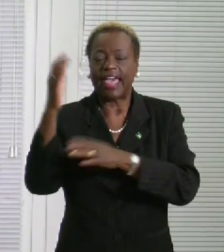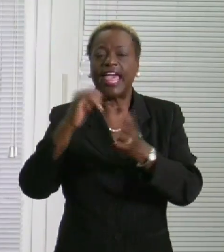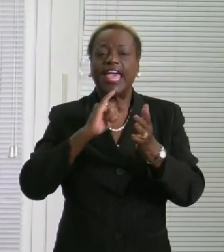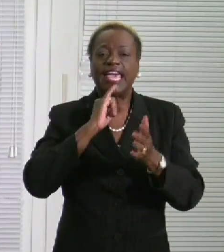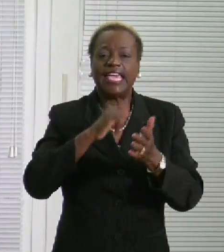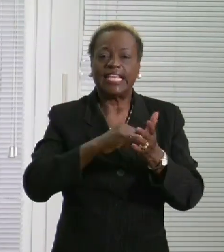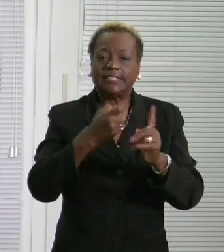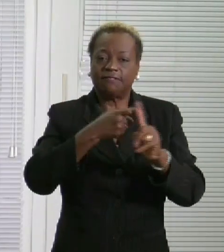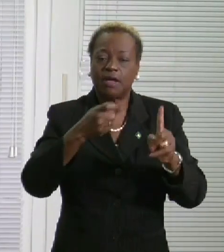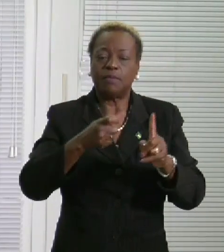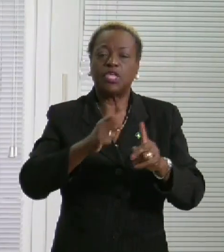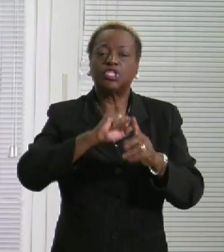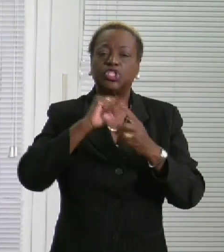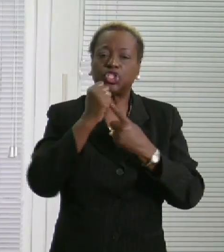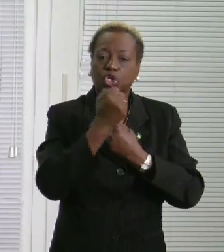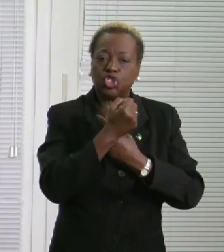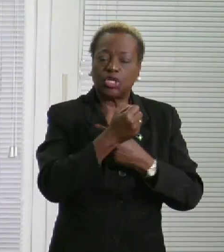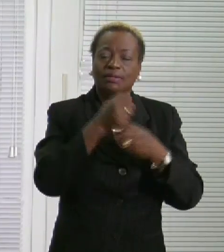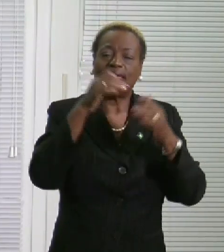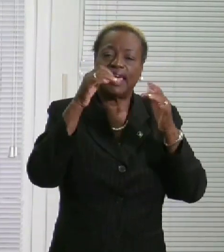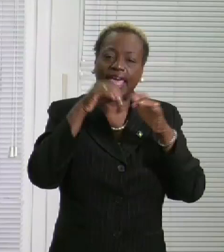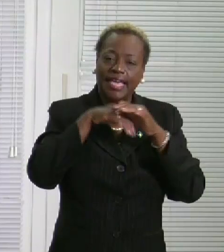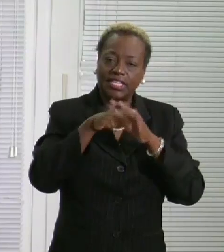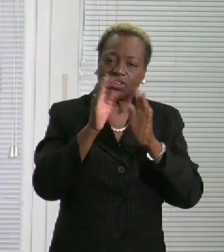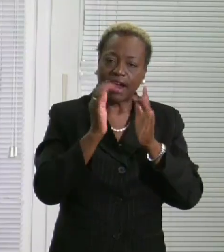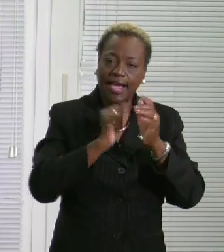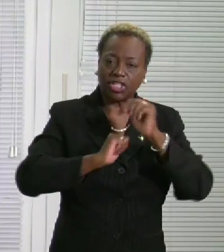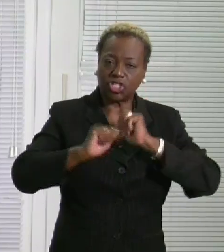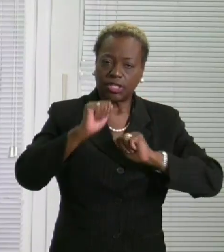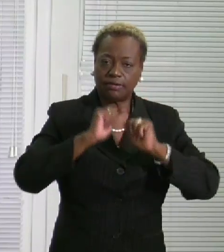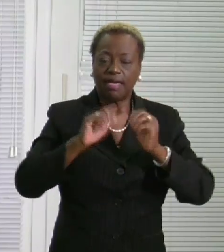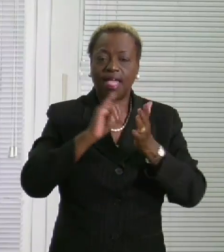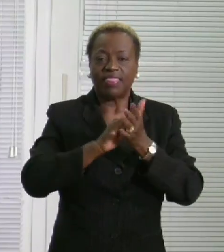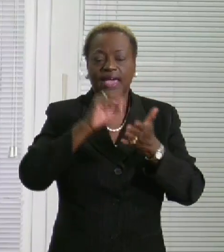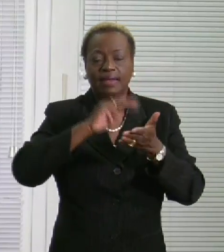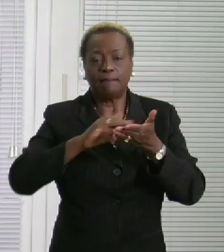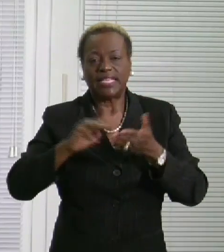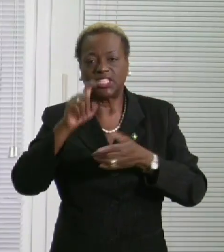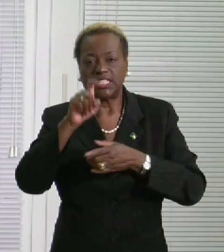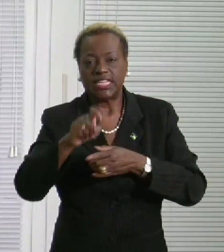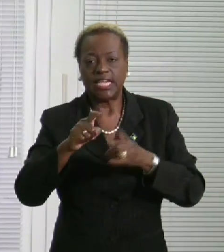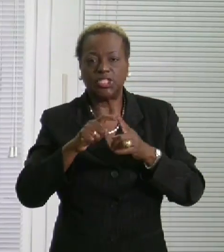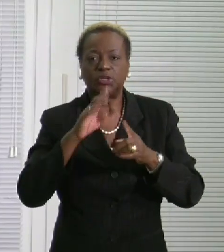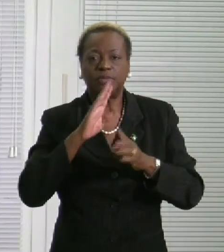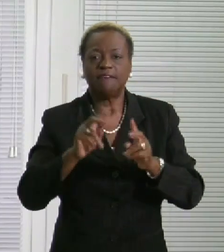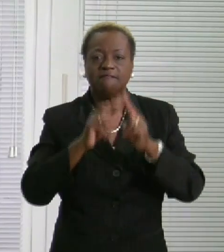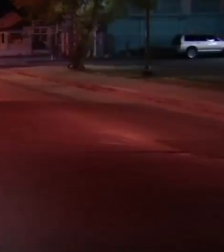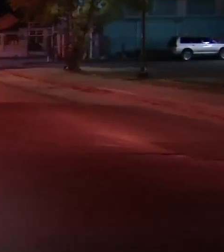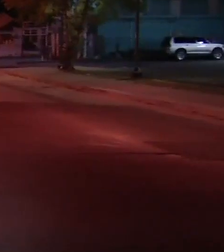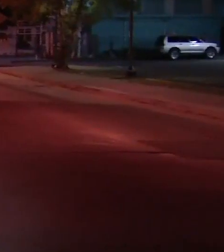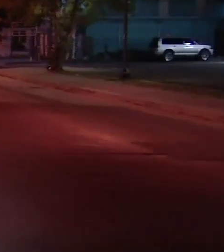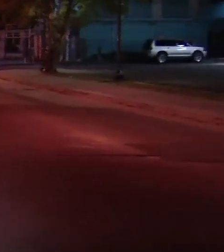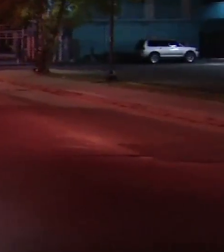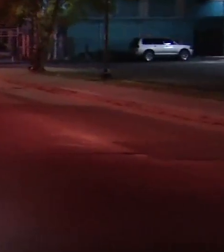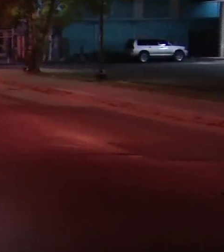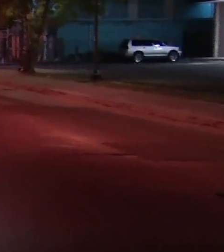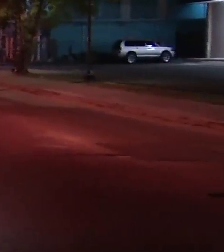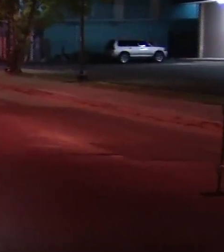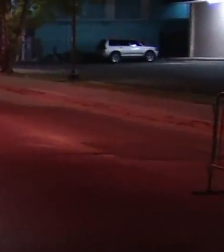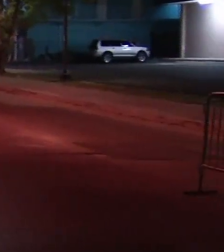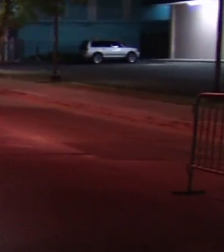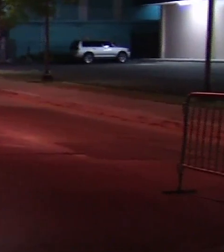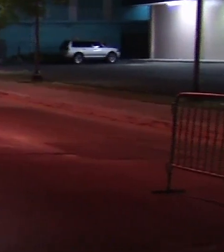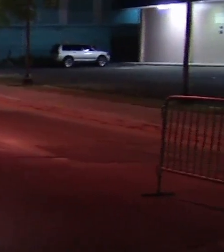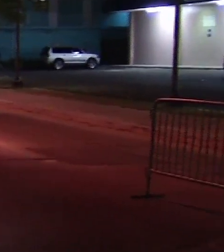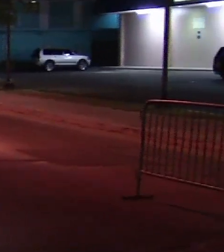social interaction. And I think that message needs to be very, very clear. Now, at this point,